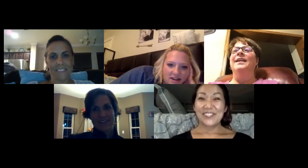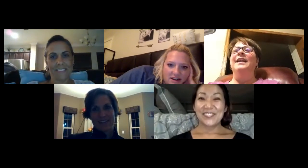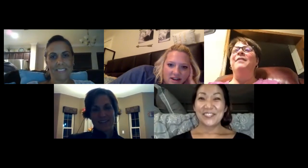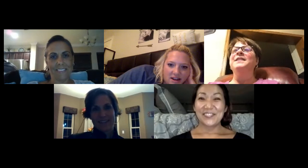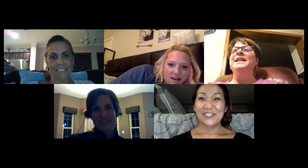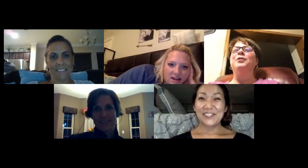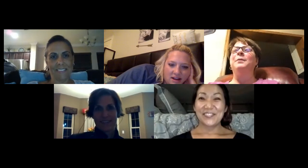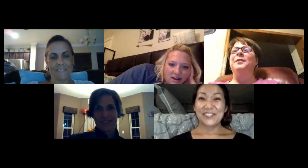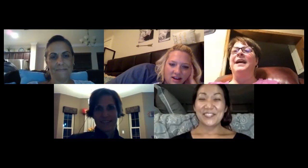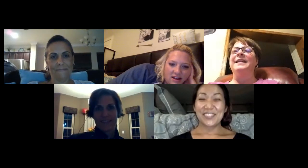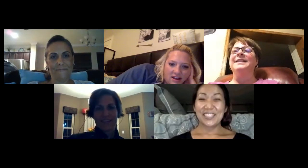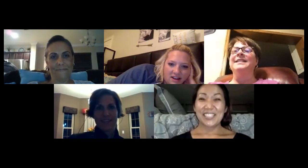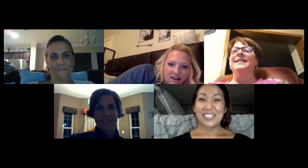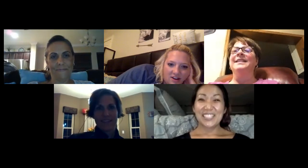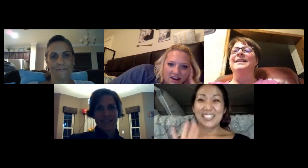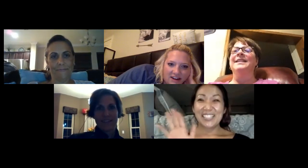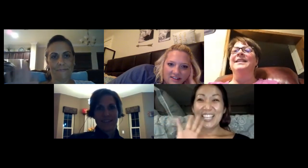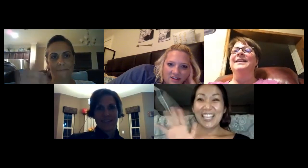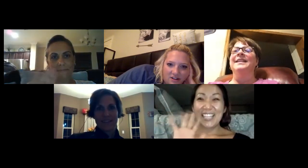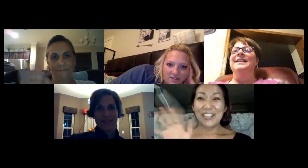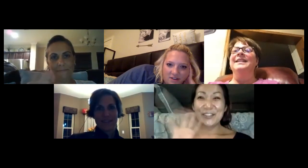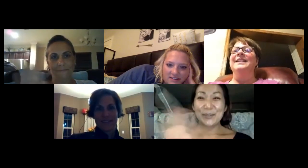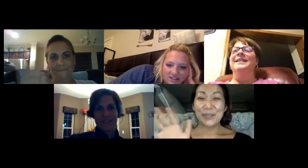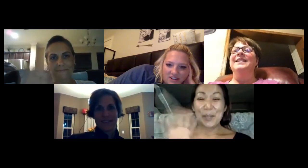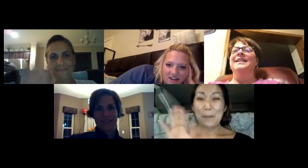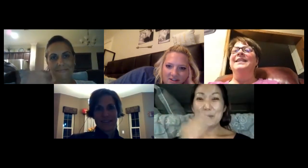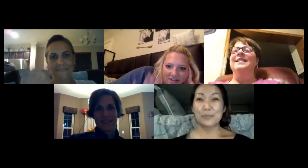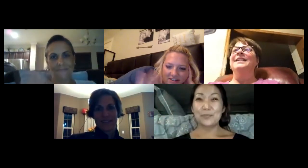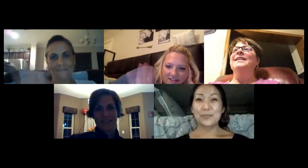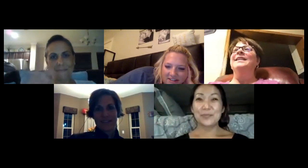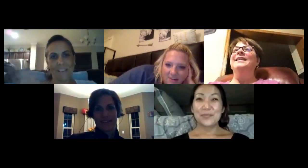Have a safe trip, you guys. All right, and I'll see all of you guys in Chicago. And Jocelyn, I'll see you in